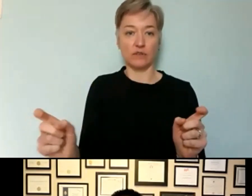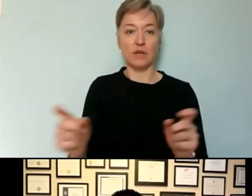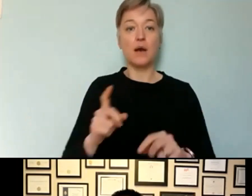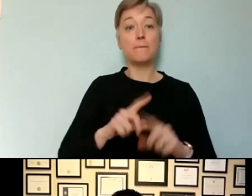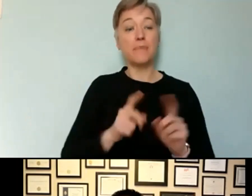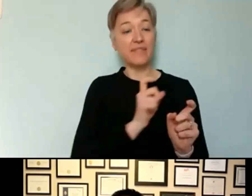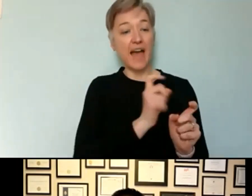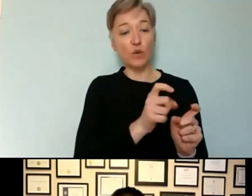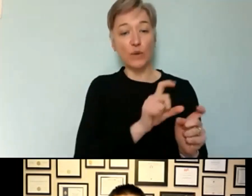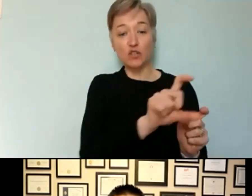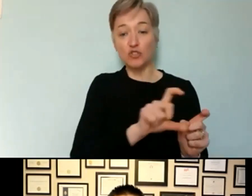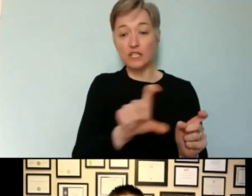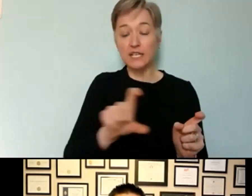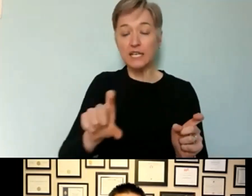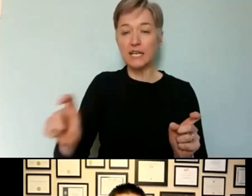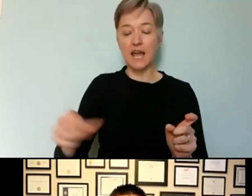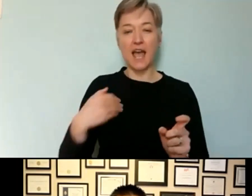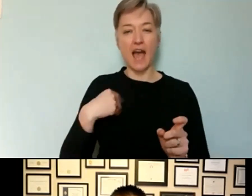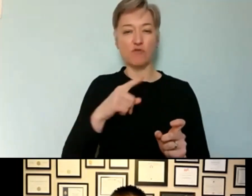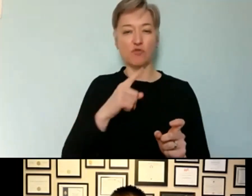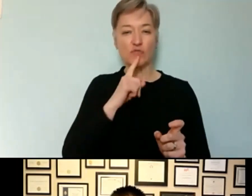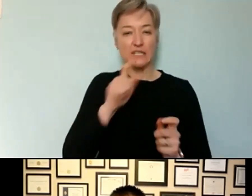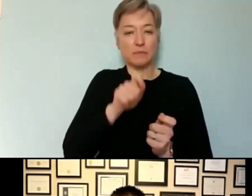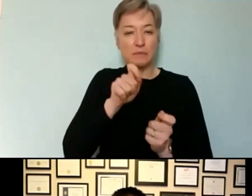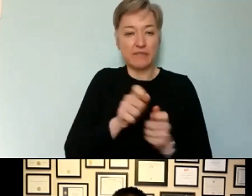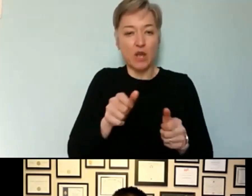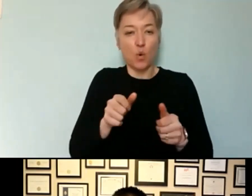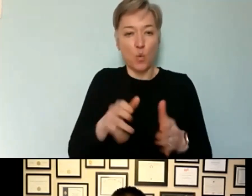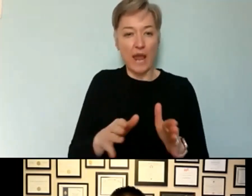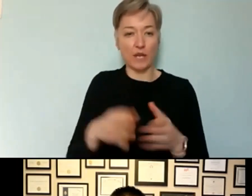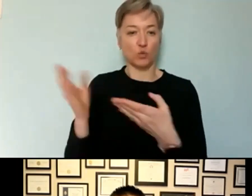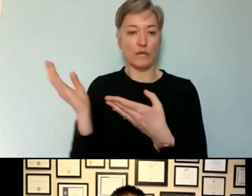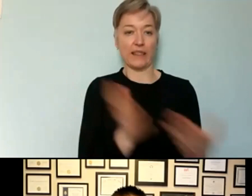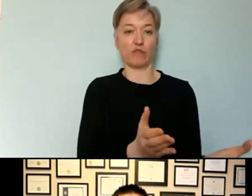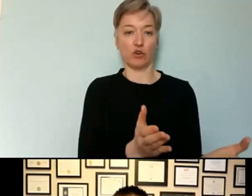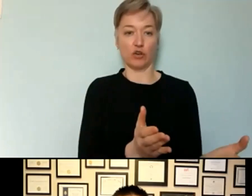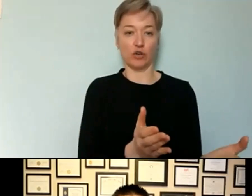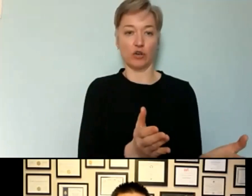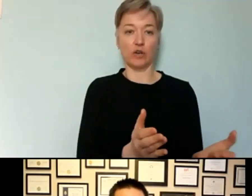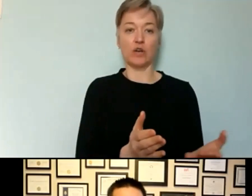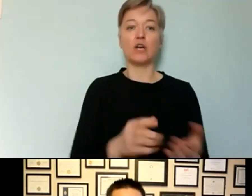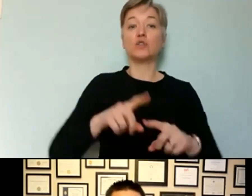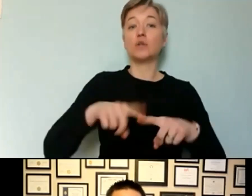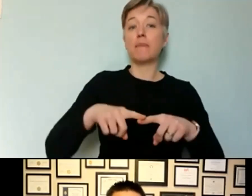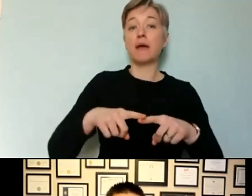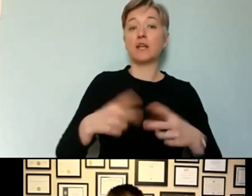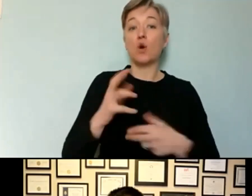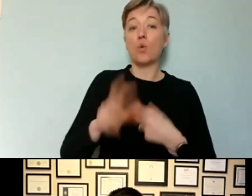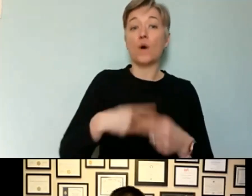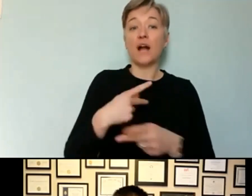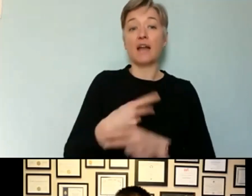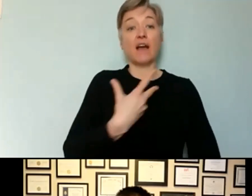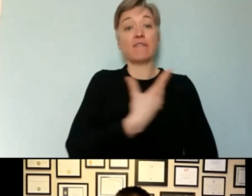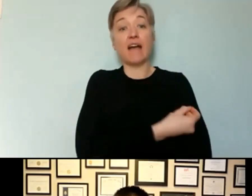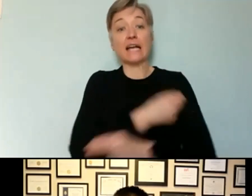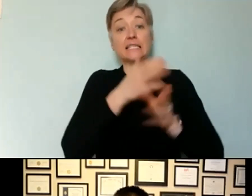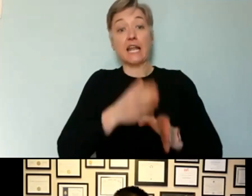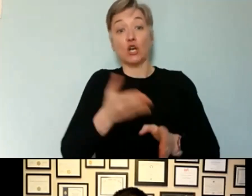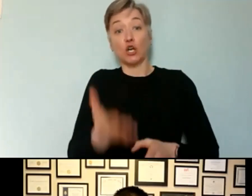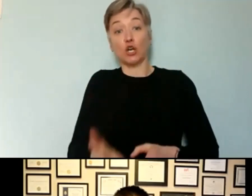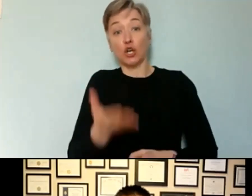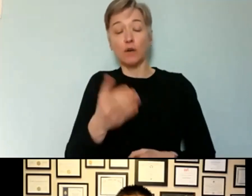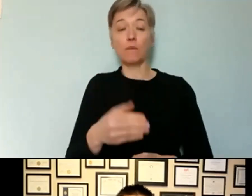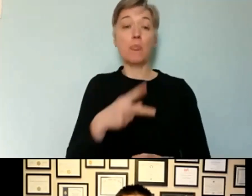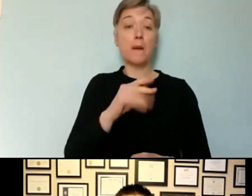very prescripted ways in which they should be delivered. So depending on what type of a vaccinator you are, if you're a federally qualified